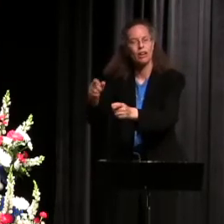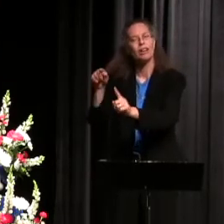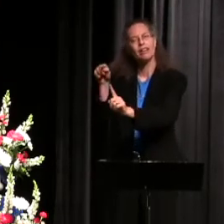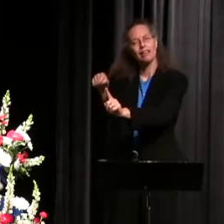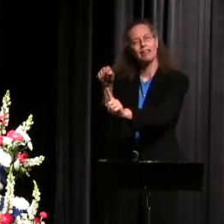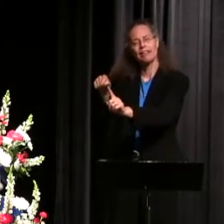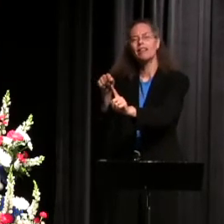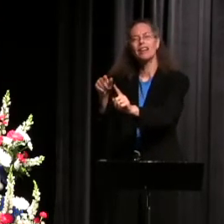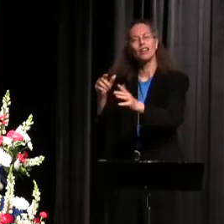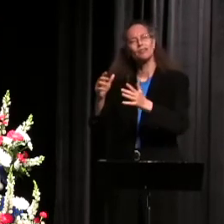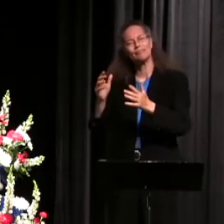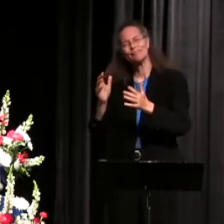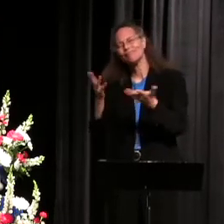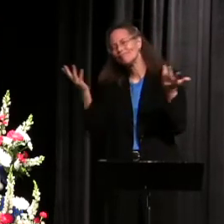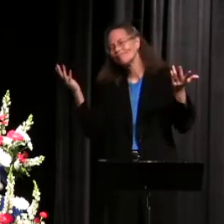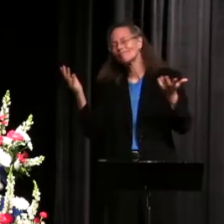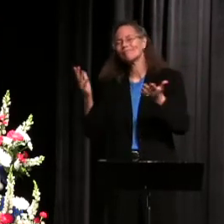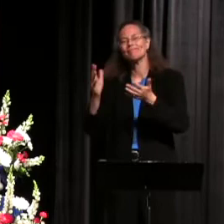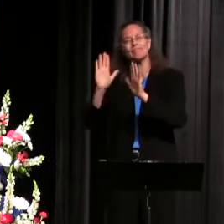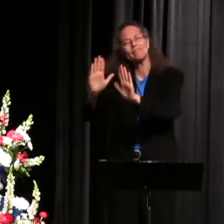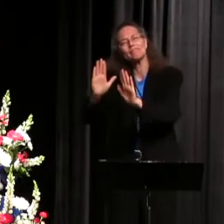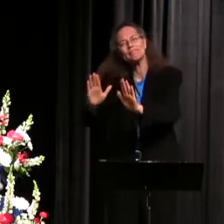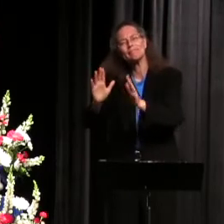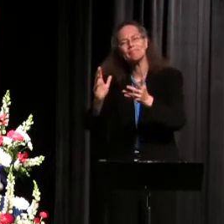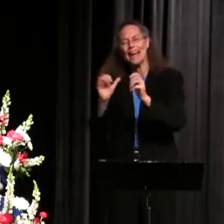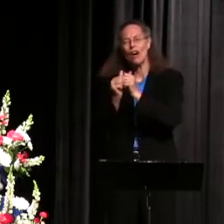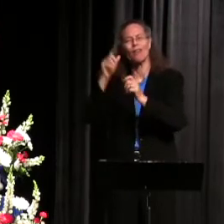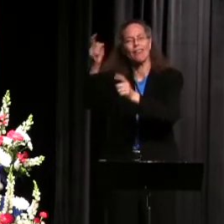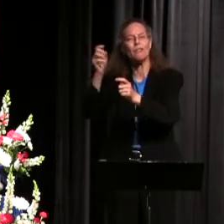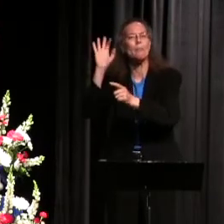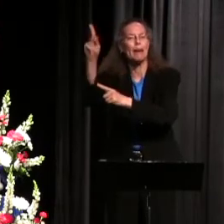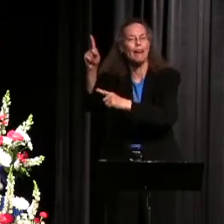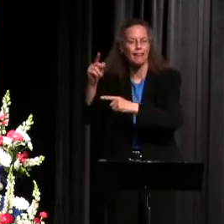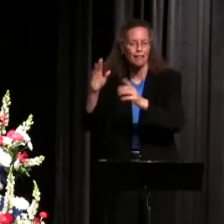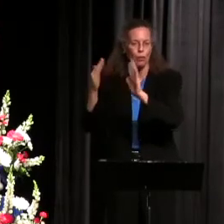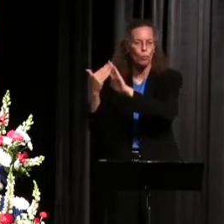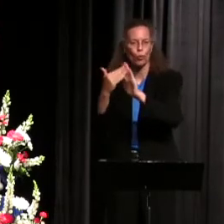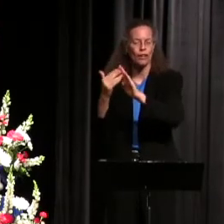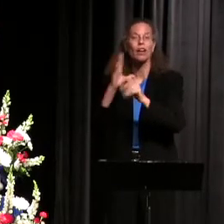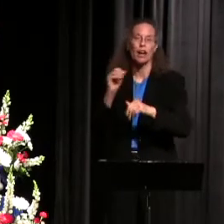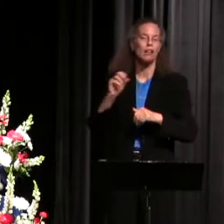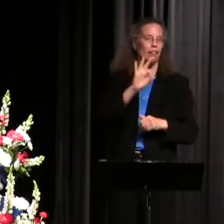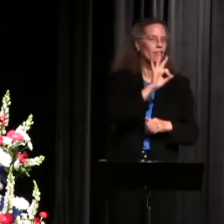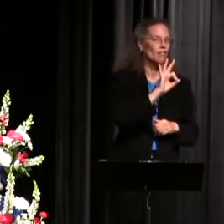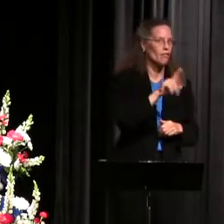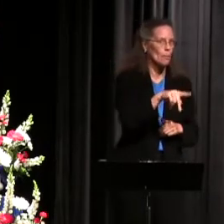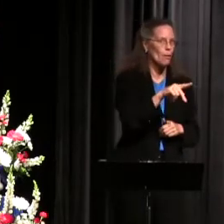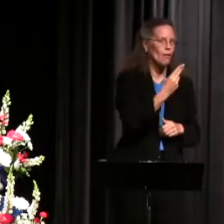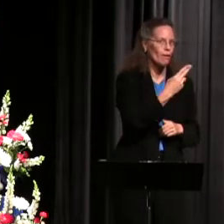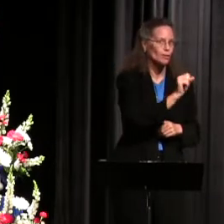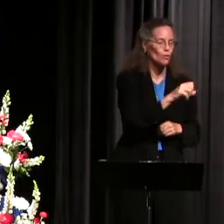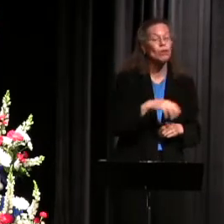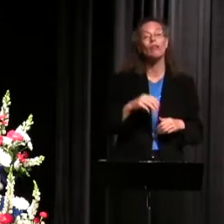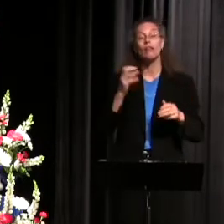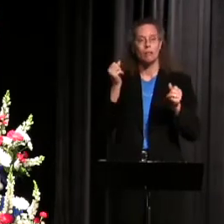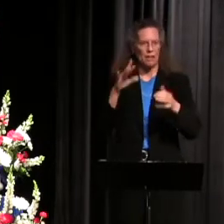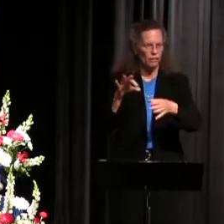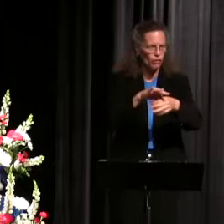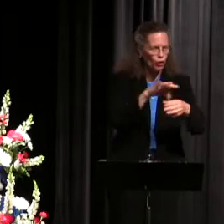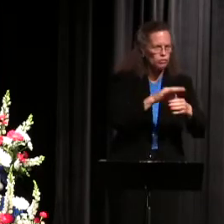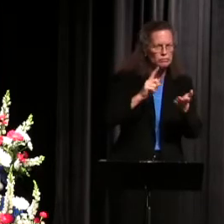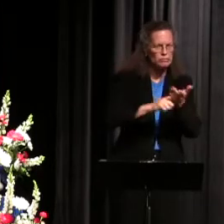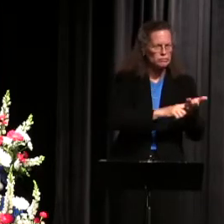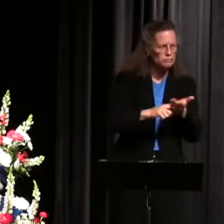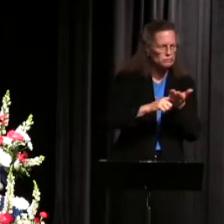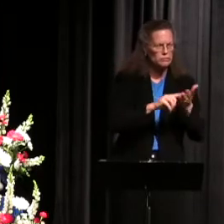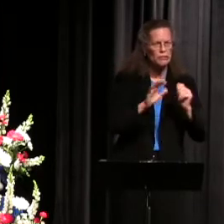way to give back to the community and Fairport High School. So, after many votes and ideas being tossed around on how the